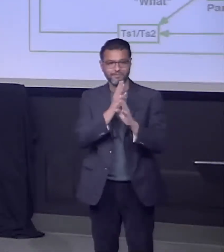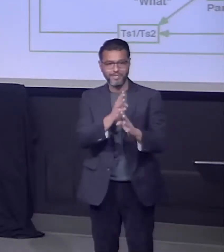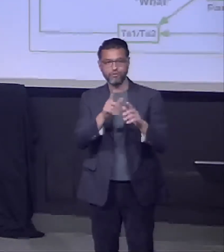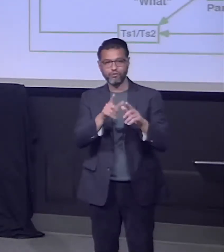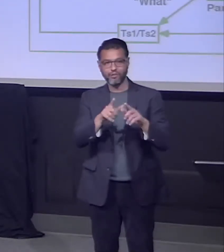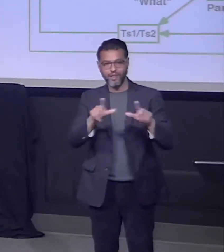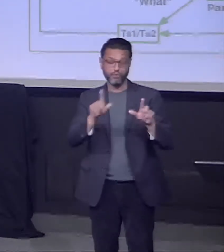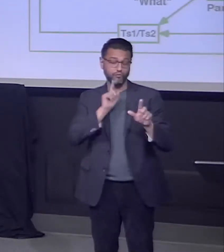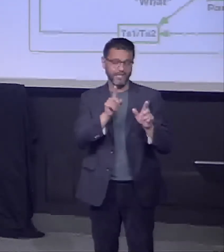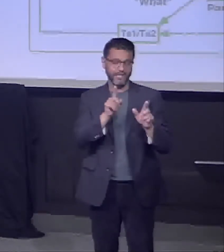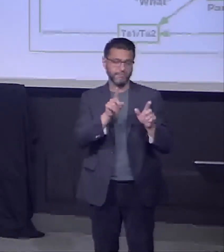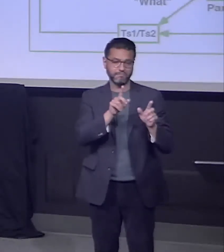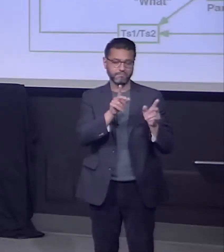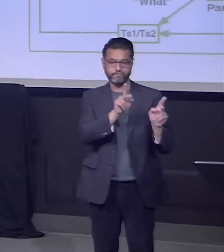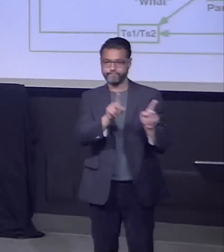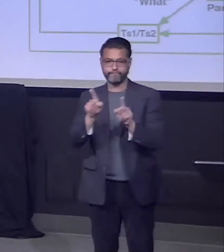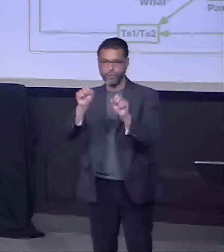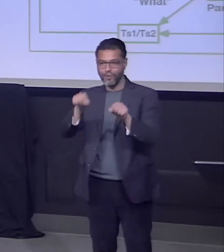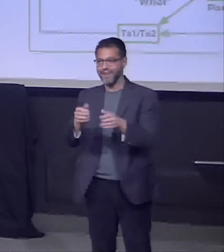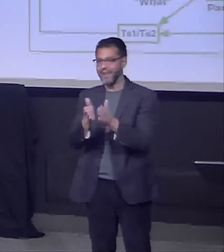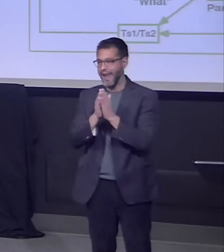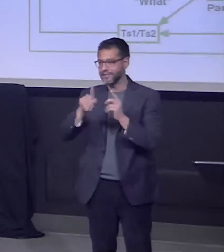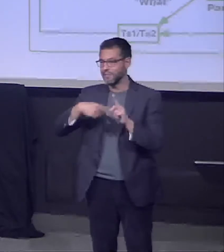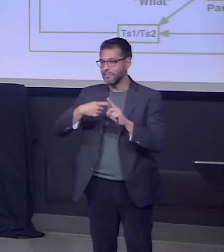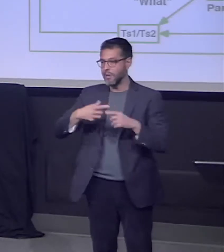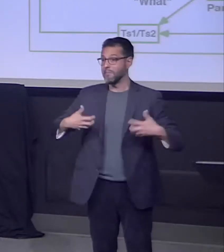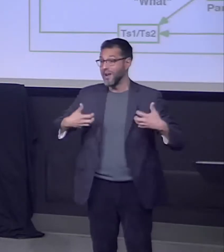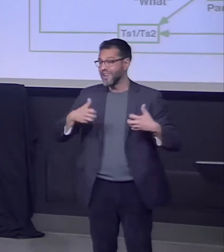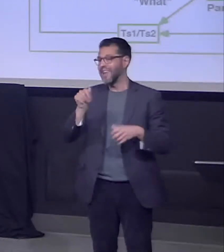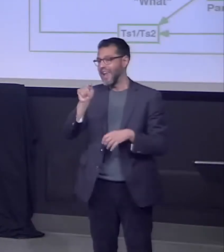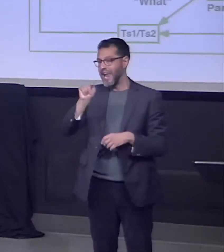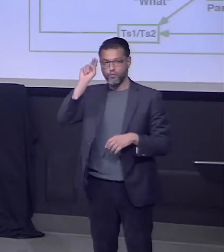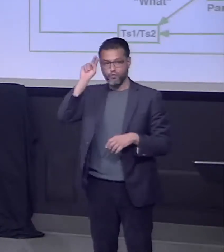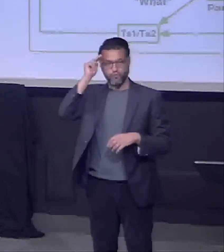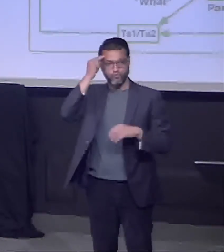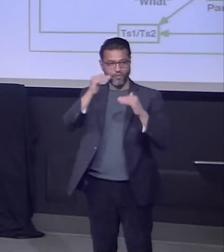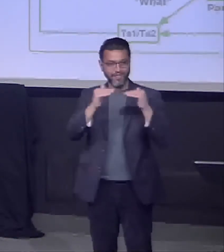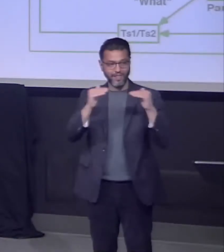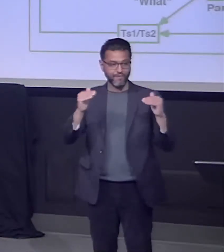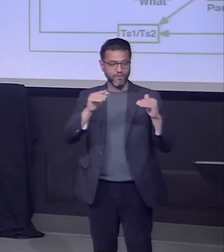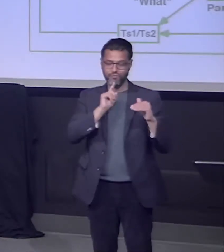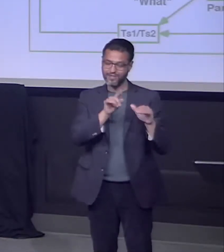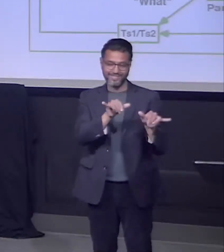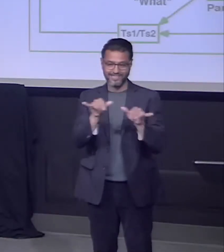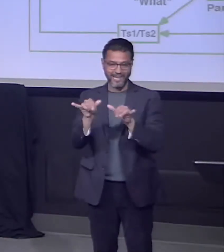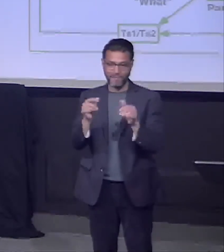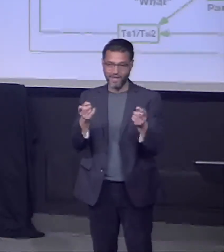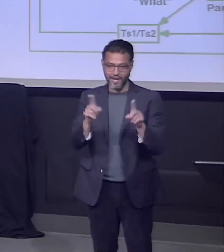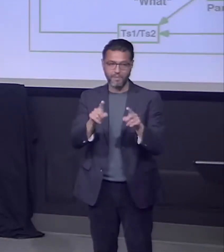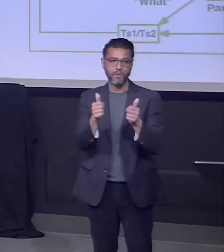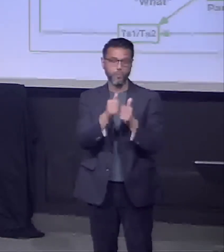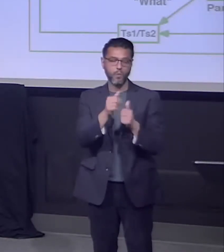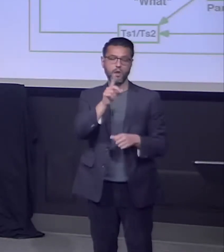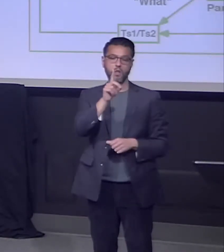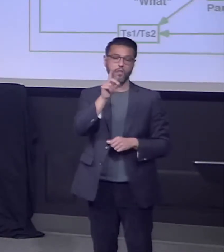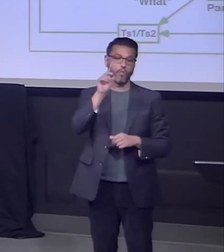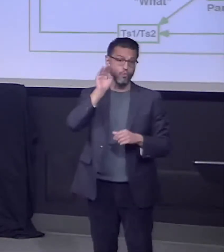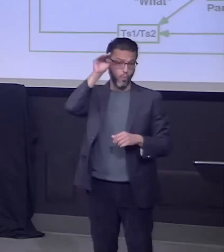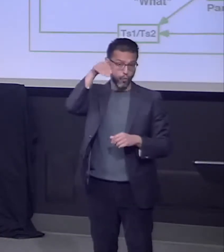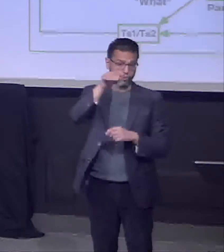can be asked in a monkey at the neural level now. And the same thing happened with the dorsal stream. And of